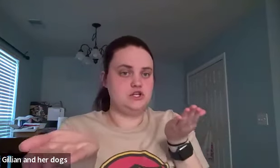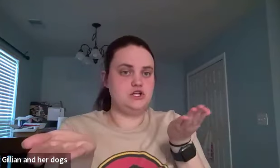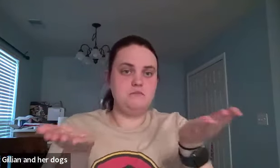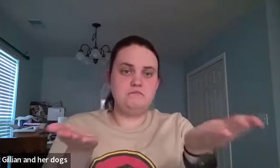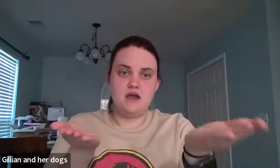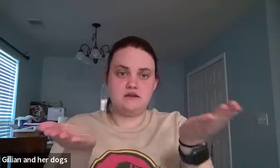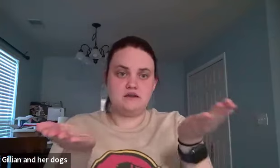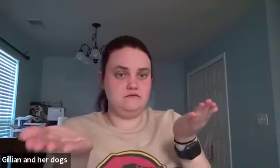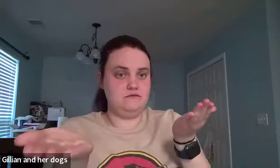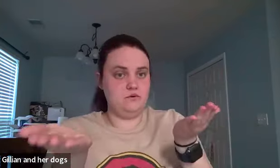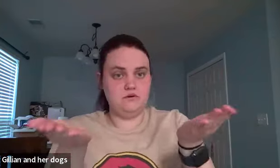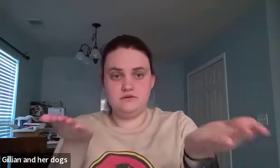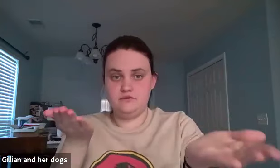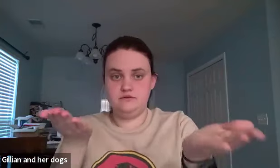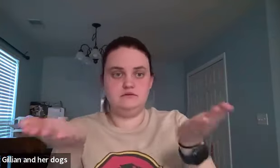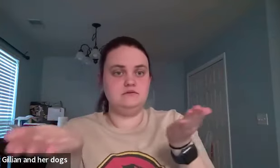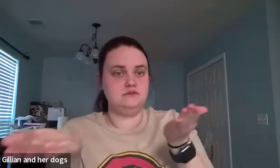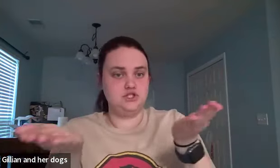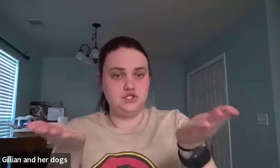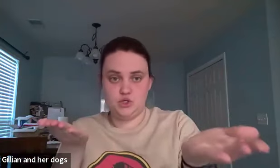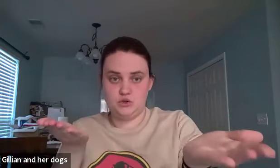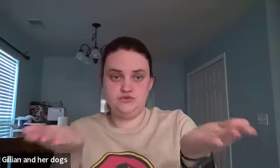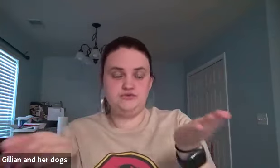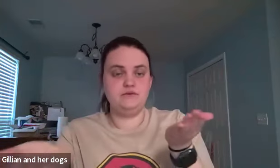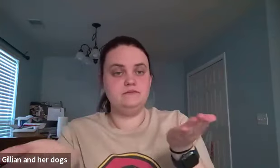you're going to go back and forth. Serve.